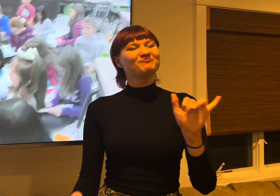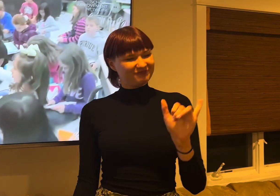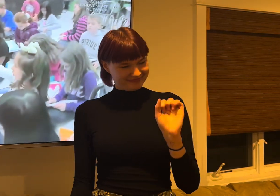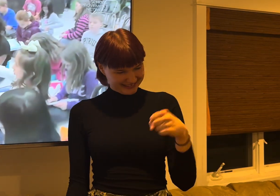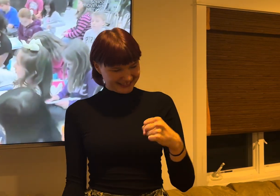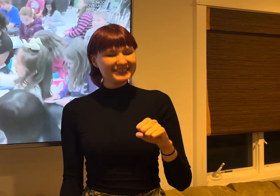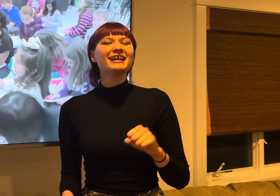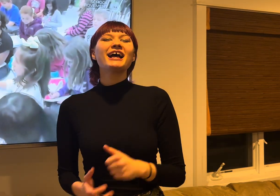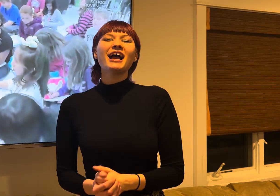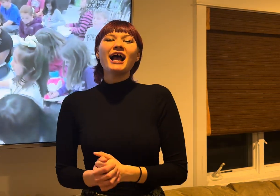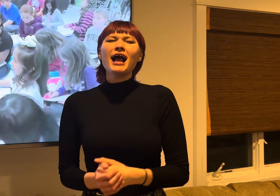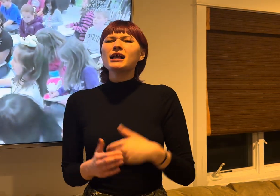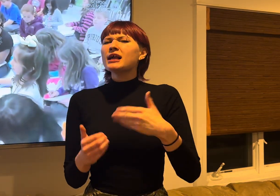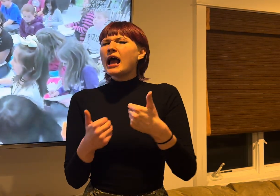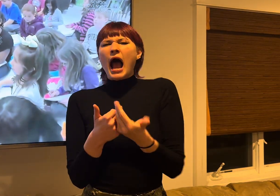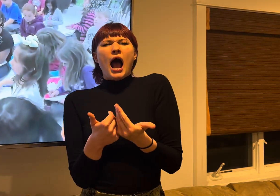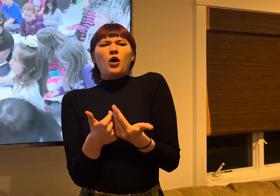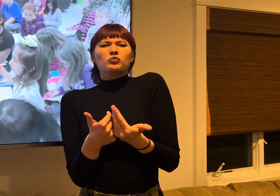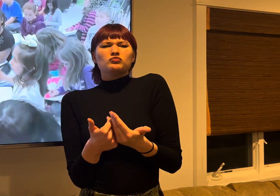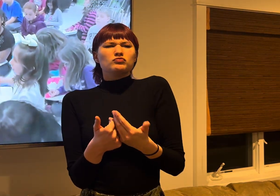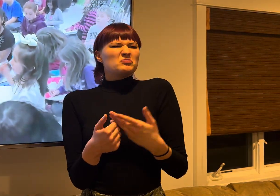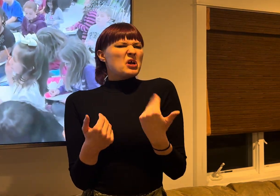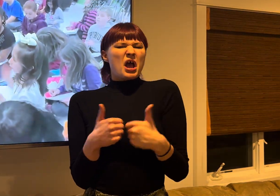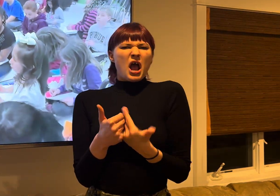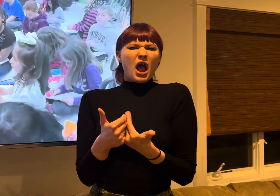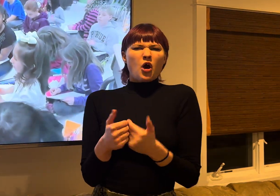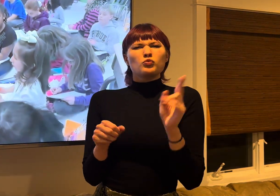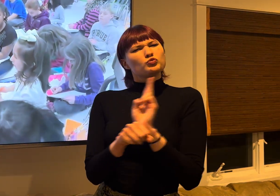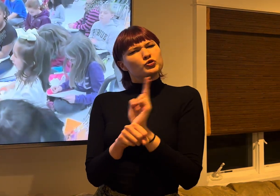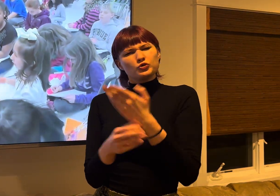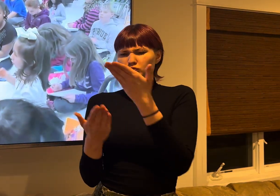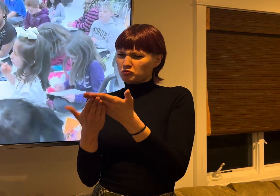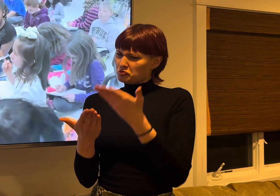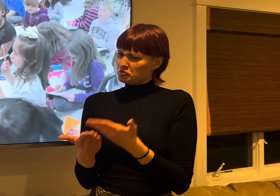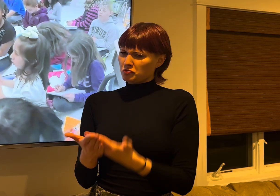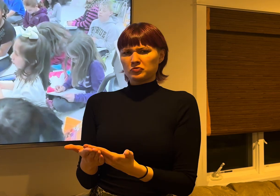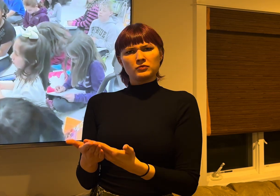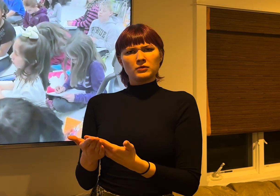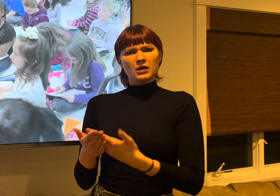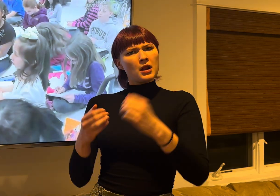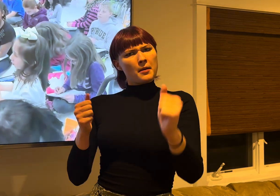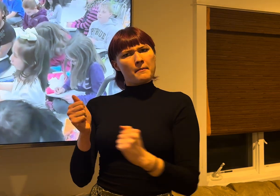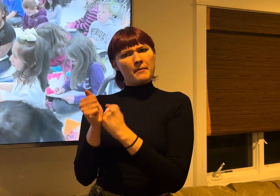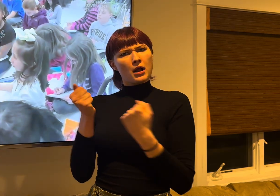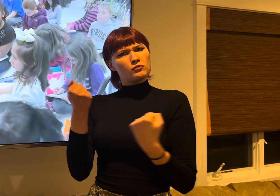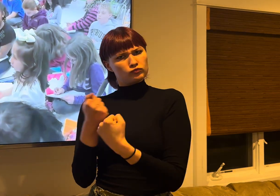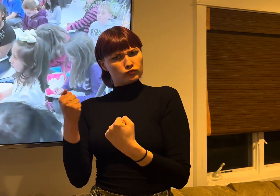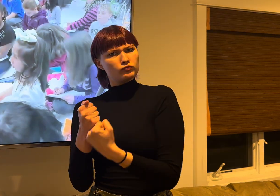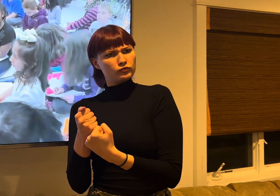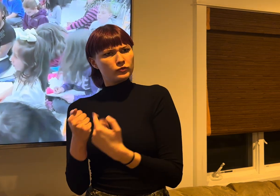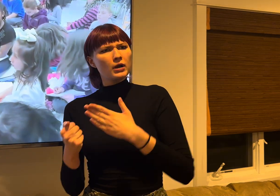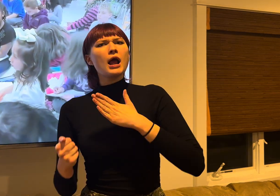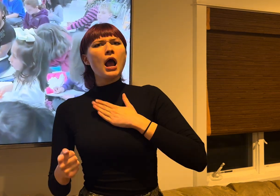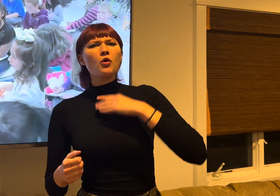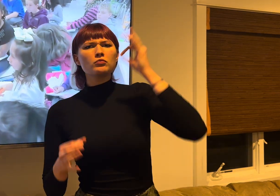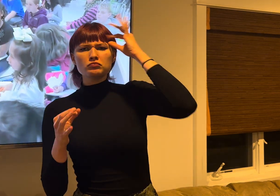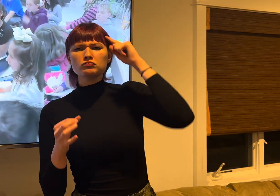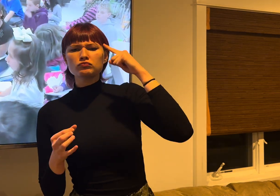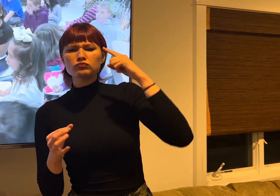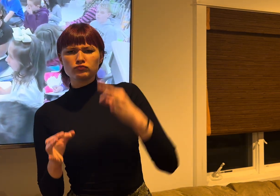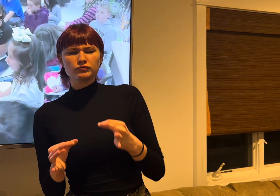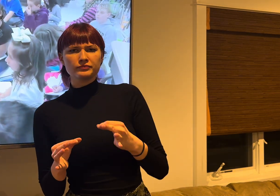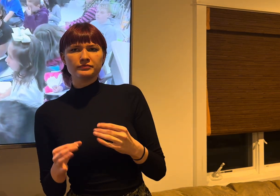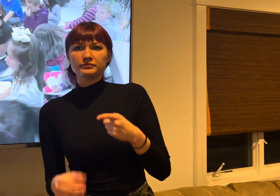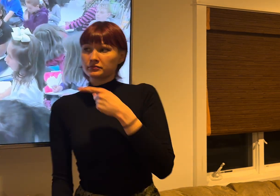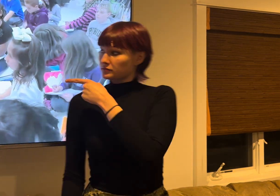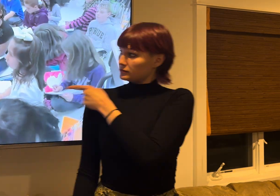You could use some of those things and say and prove it. Like you could show where you saw it, or you could